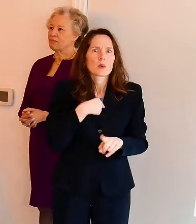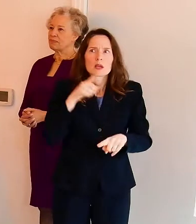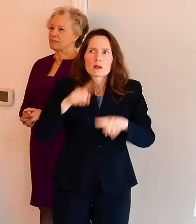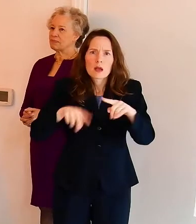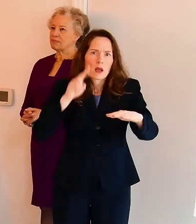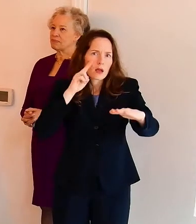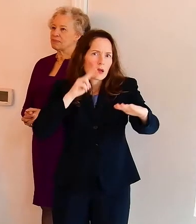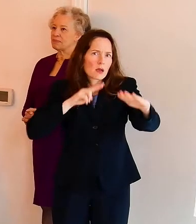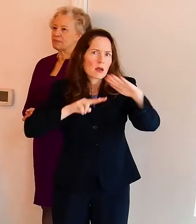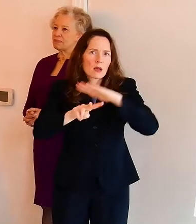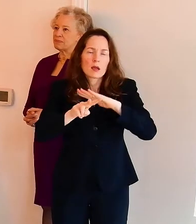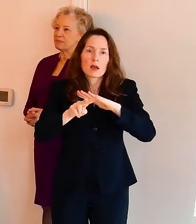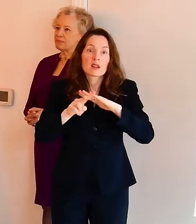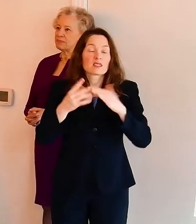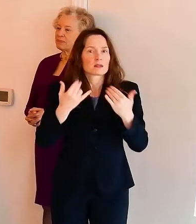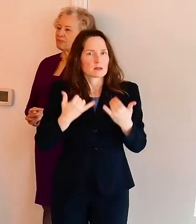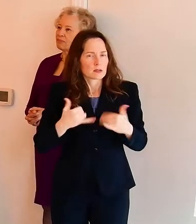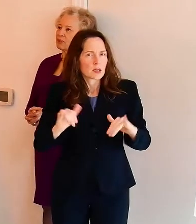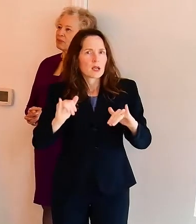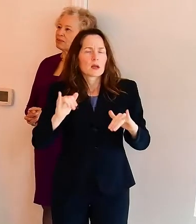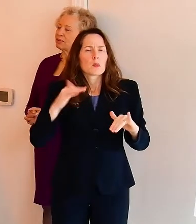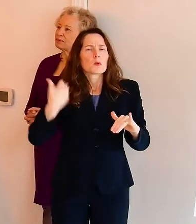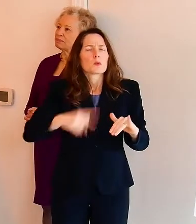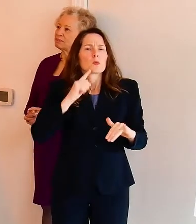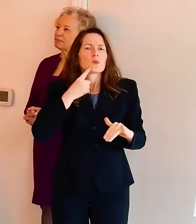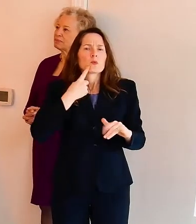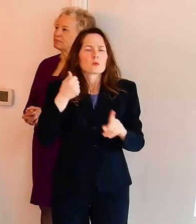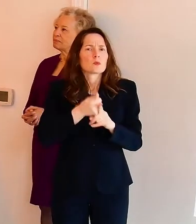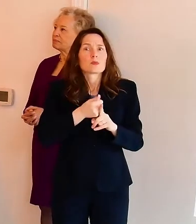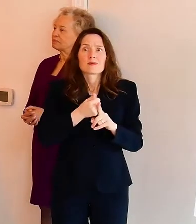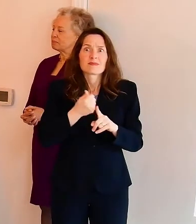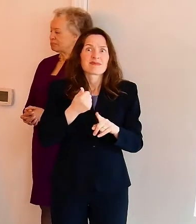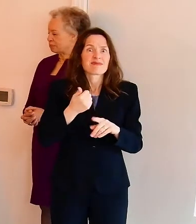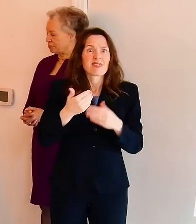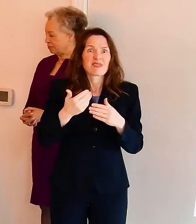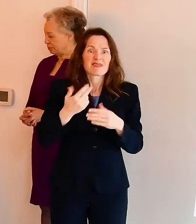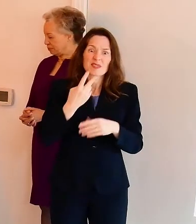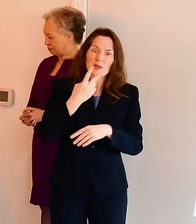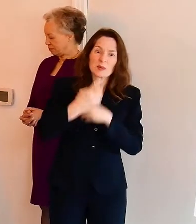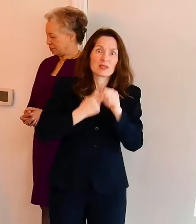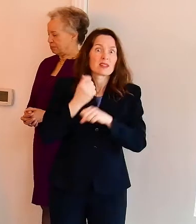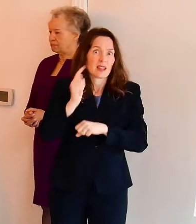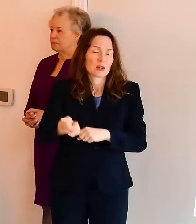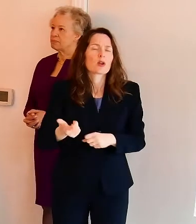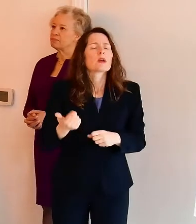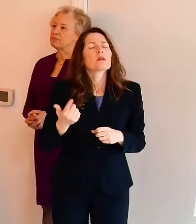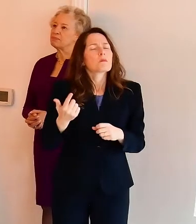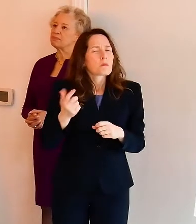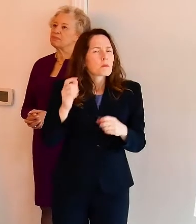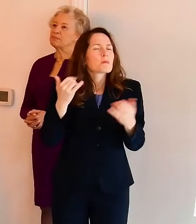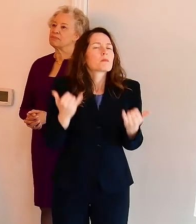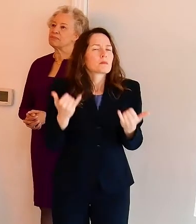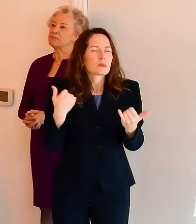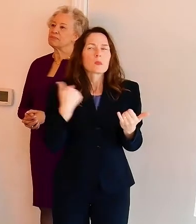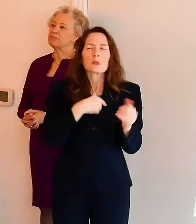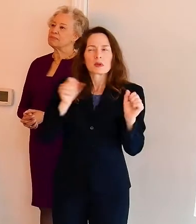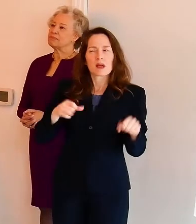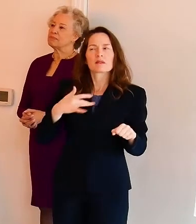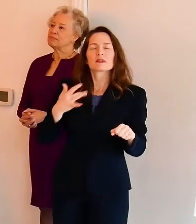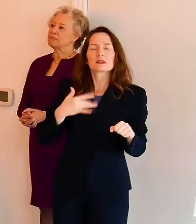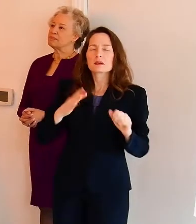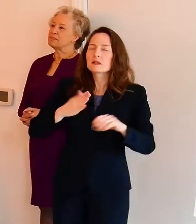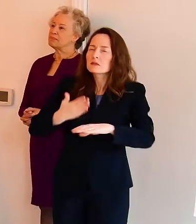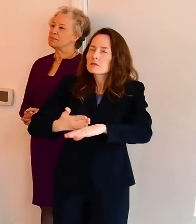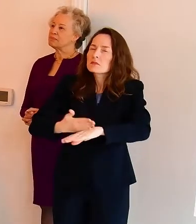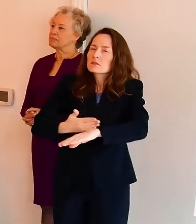even 2 years later. And while it does feel like we may be turning a corner, it is still essential to continue to